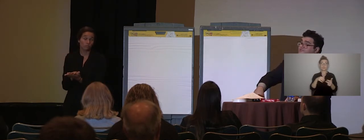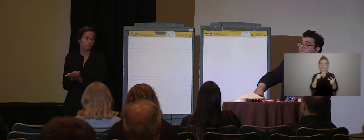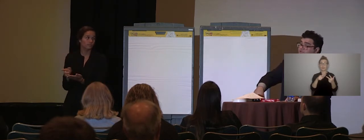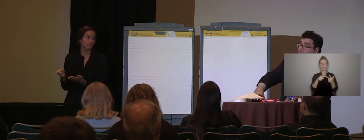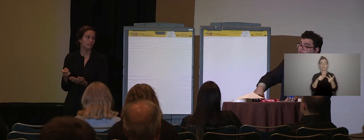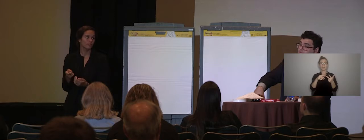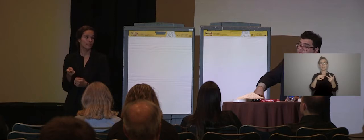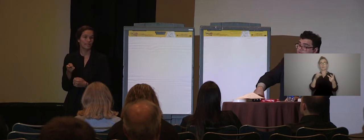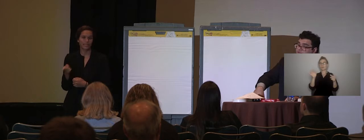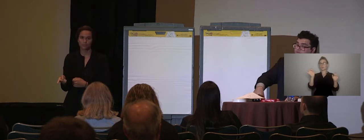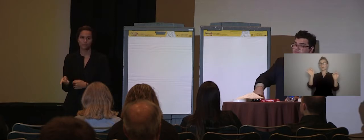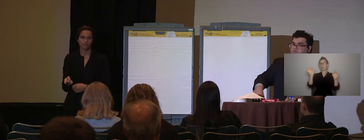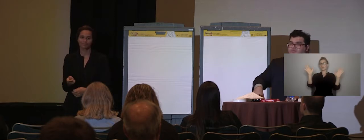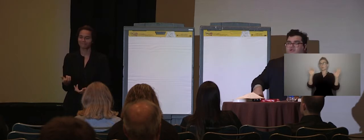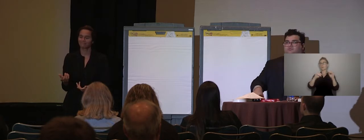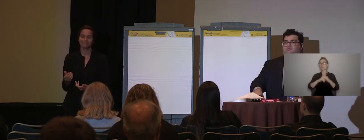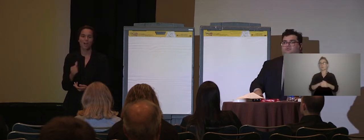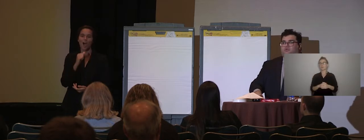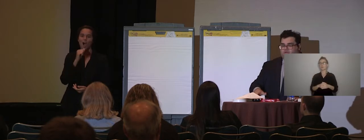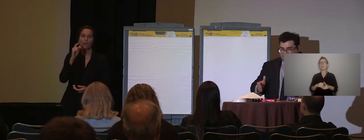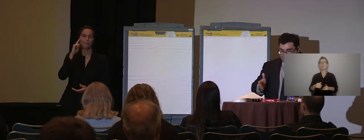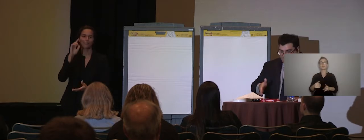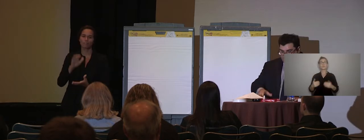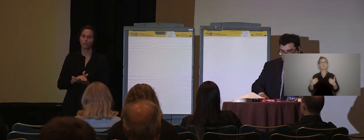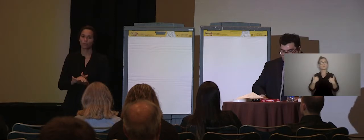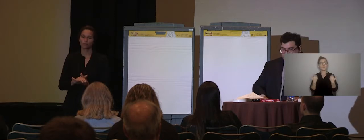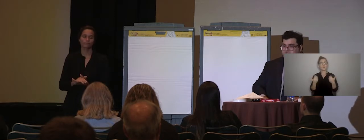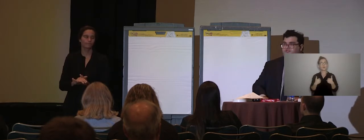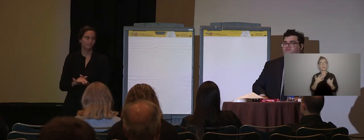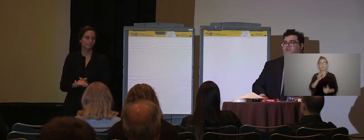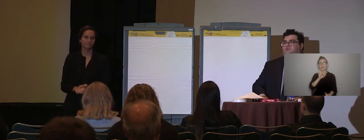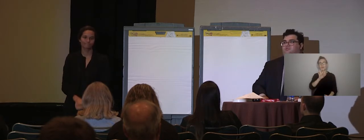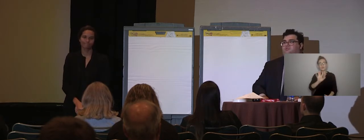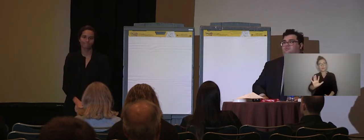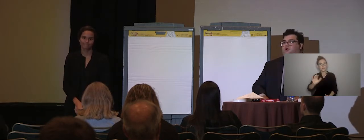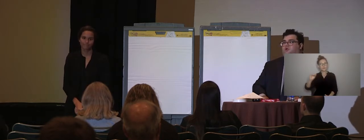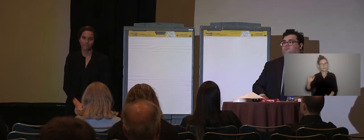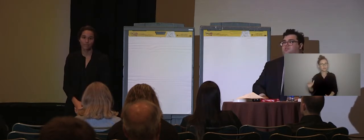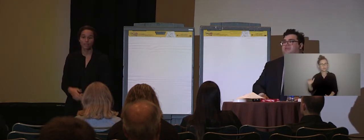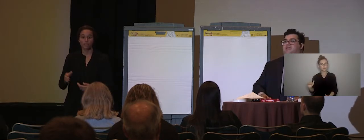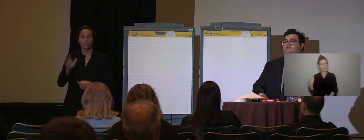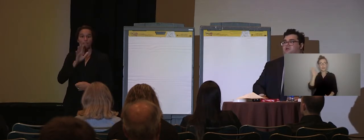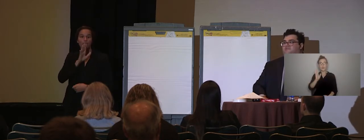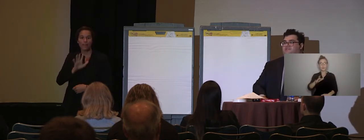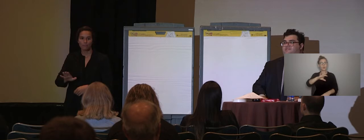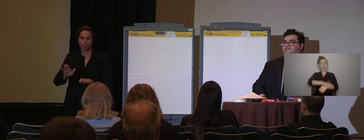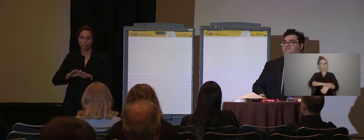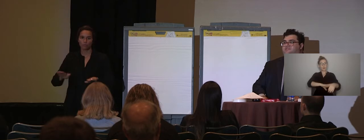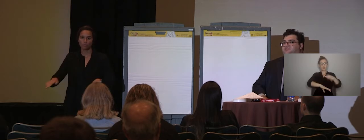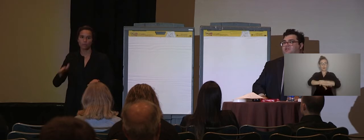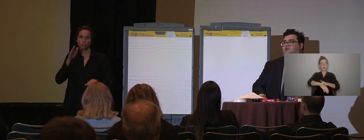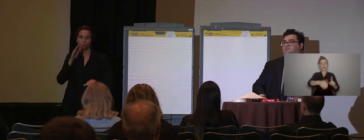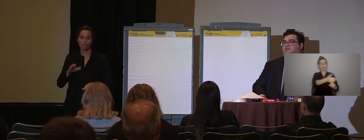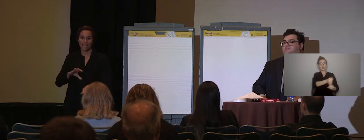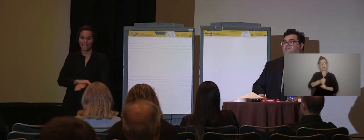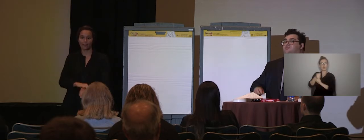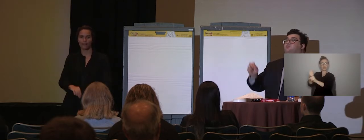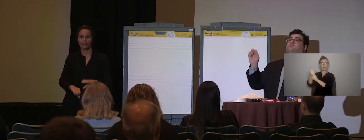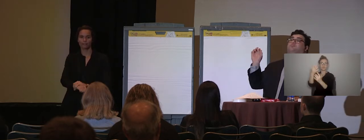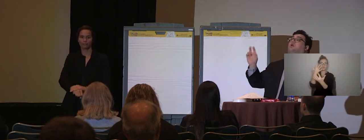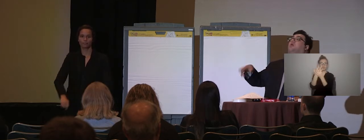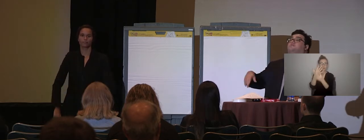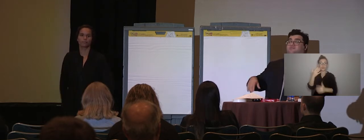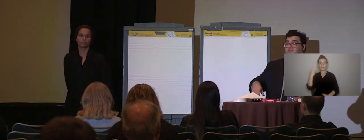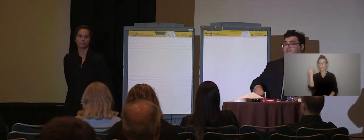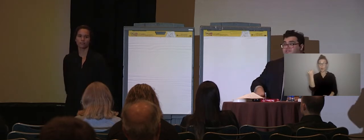this one's unbelievable. There are little five-year-old children who are being handcuffed and sent to jail because they